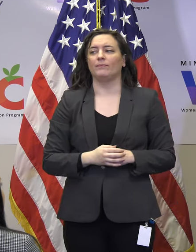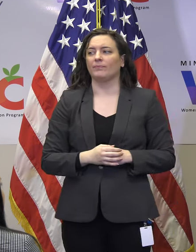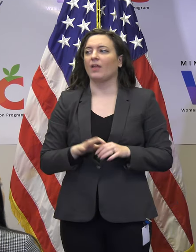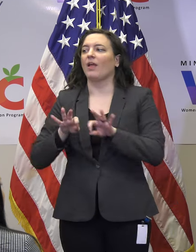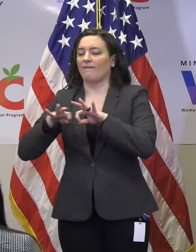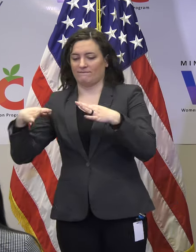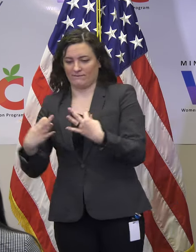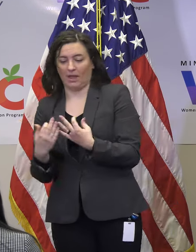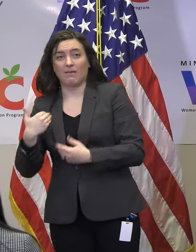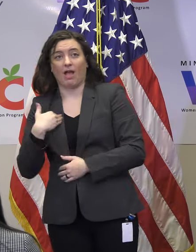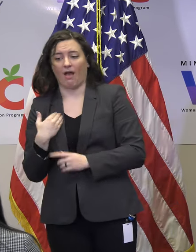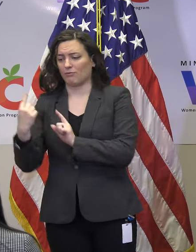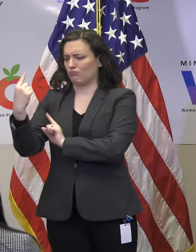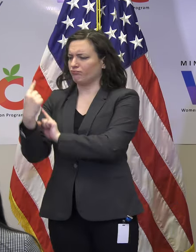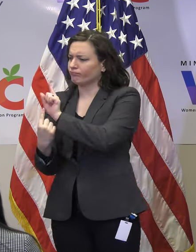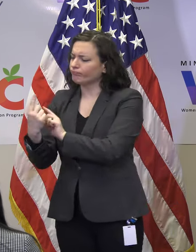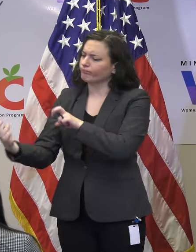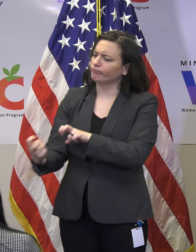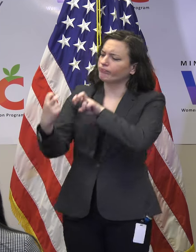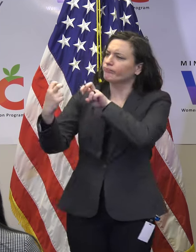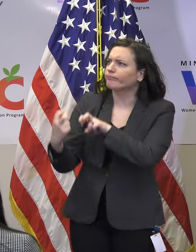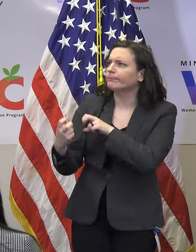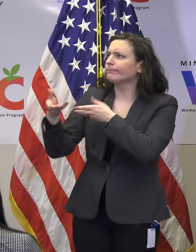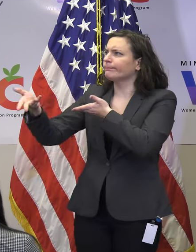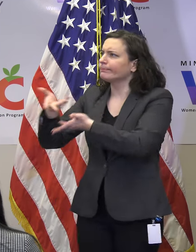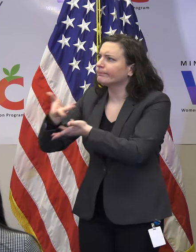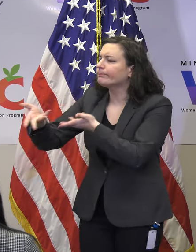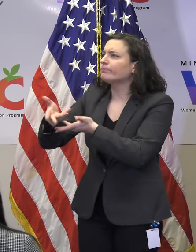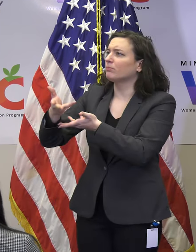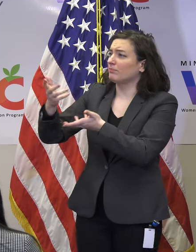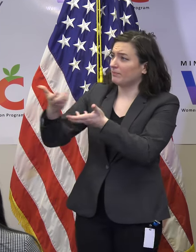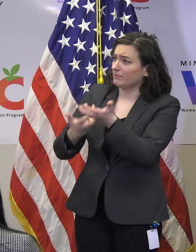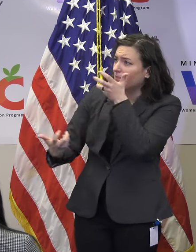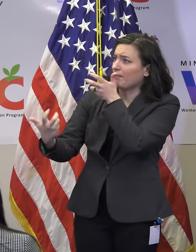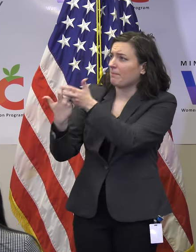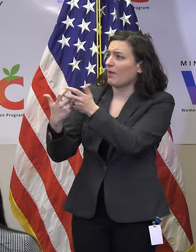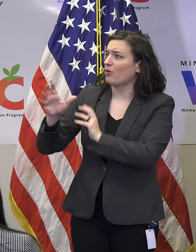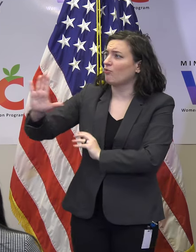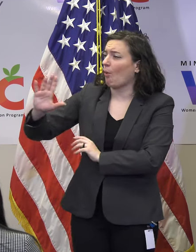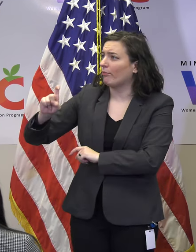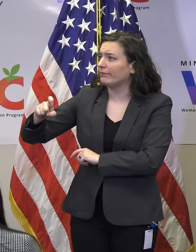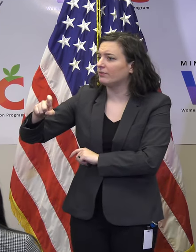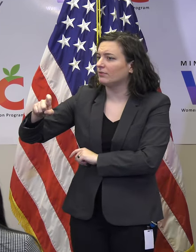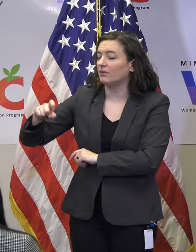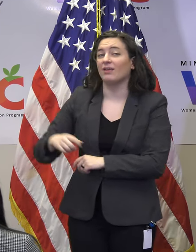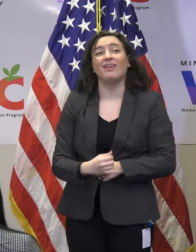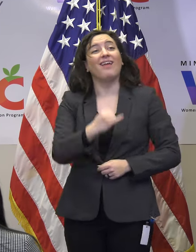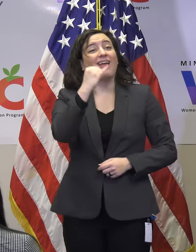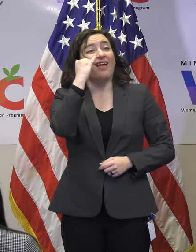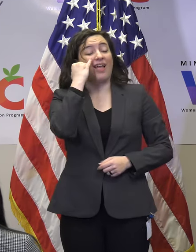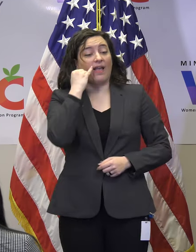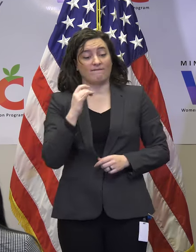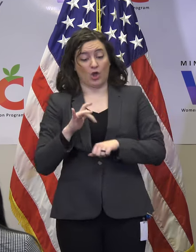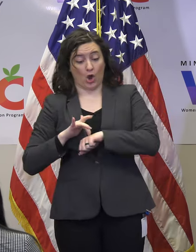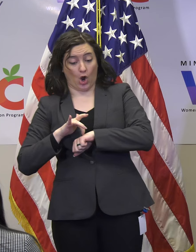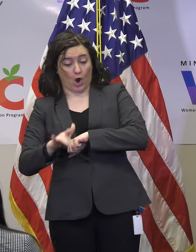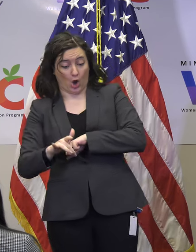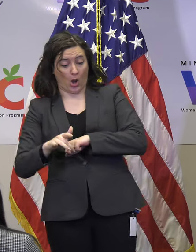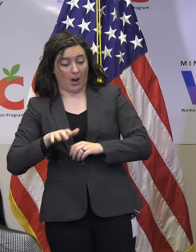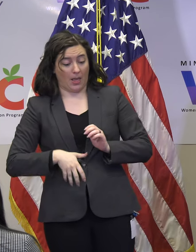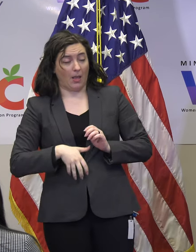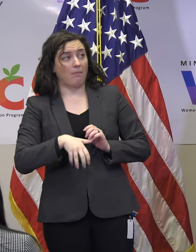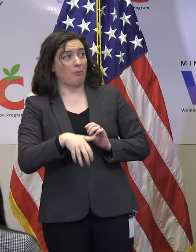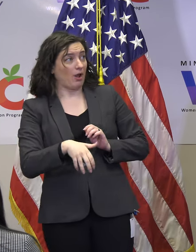nutrition tips and guidance to meet their needs. People participating in WIC earlier in their pregnancy are more likely to breastfeed thanks